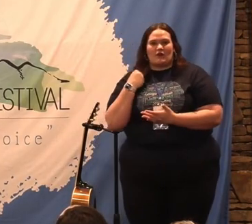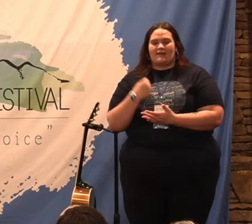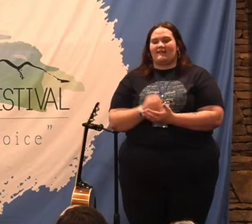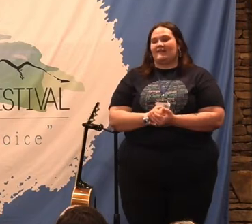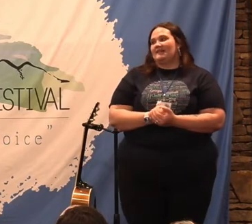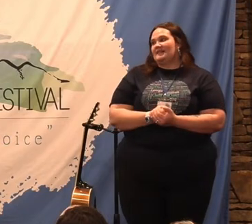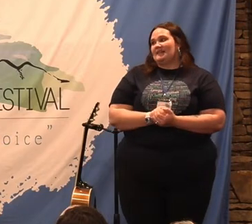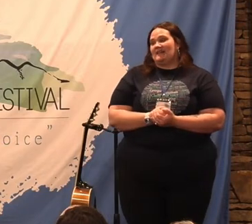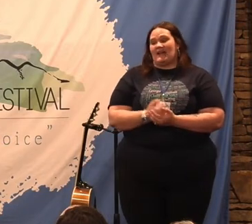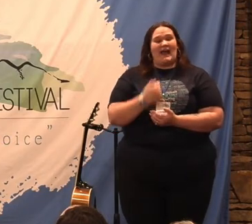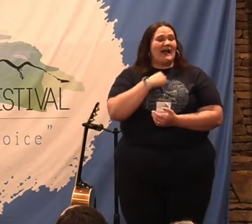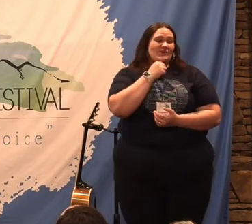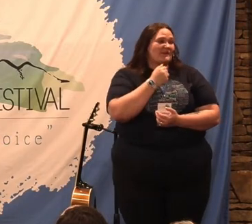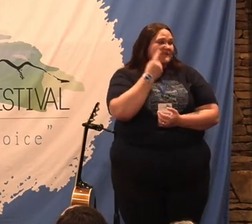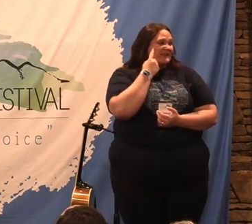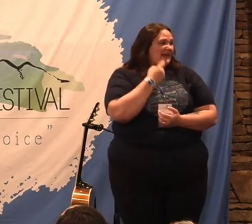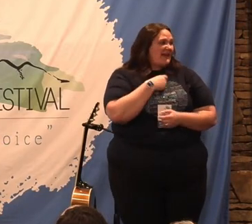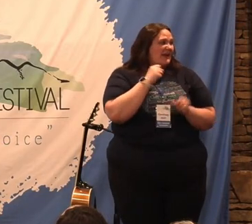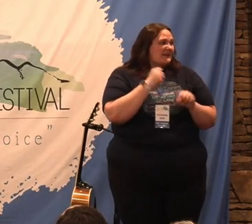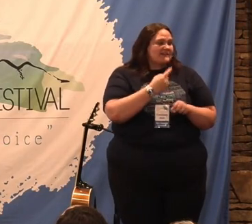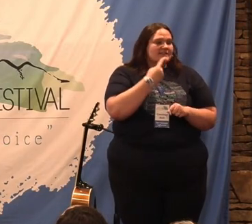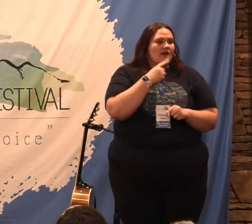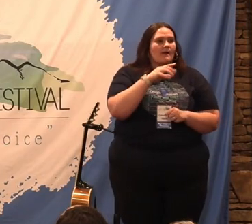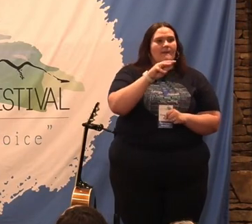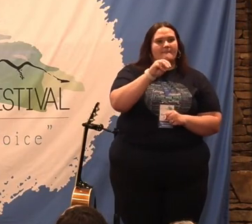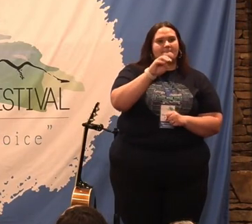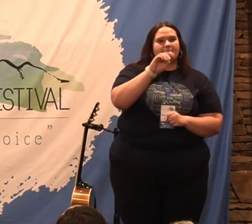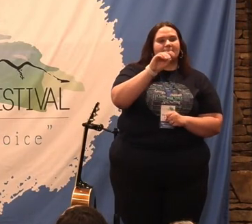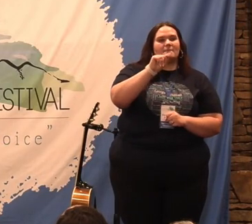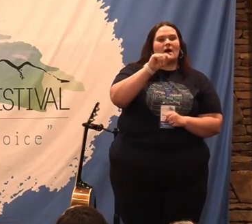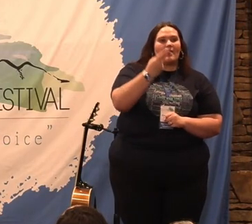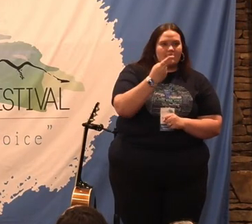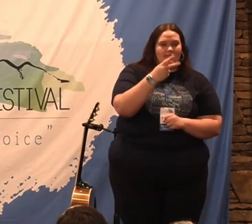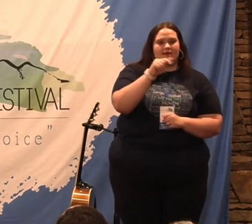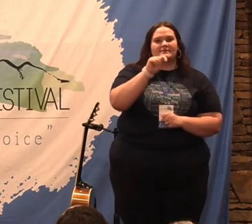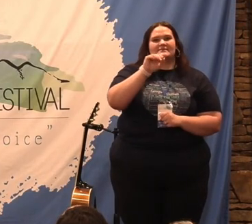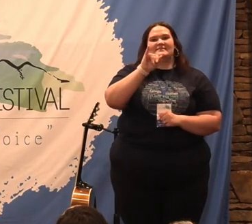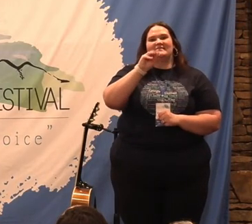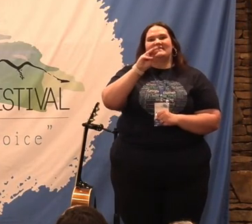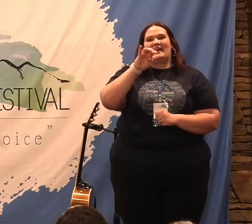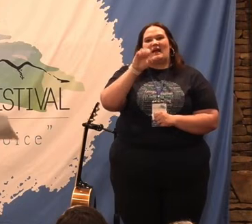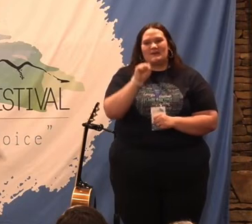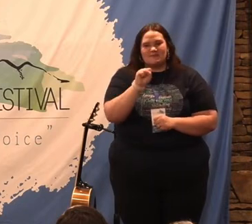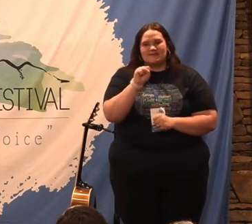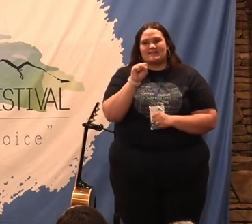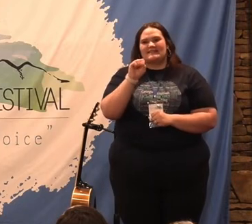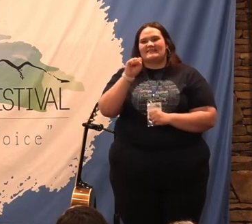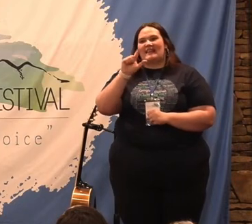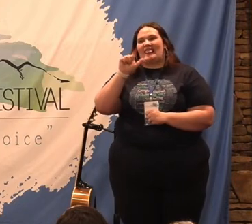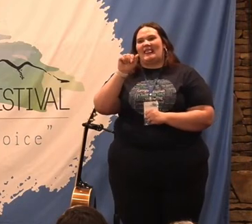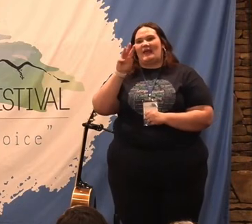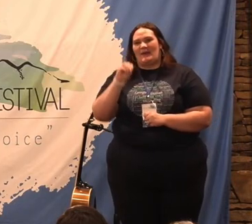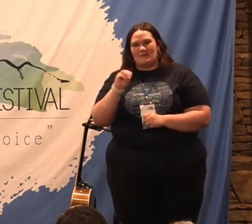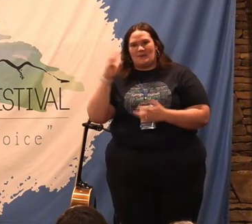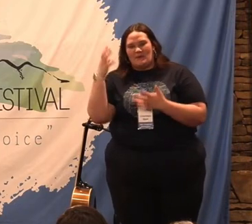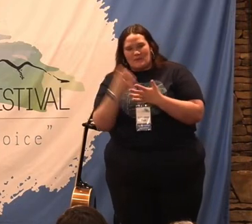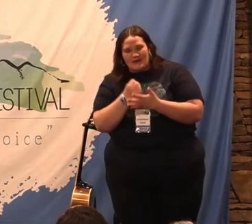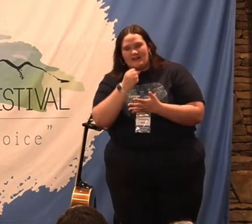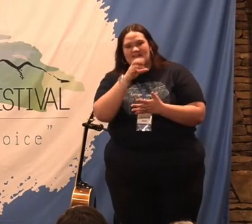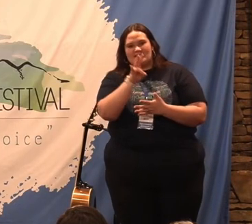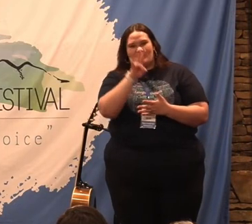I don't even think I could say Moth Times Slam winner 79 times. You see, I couldn't say it